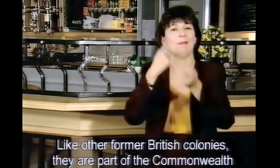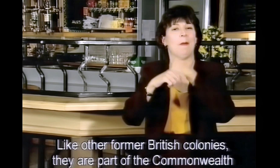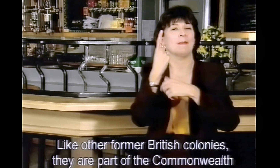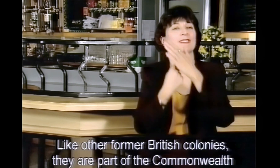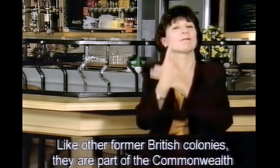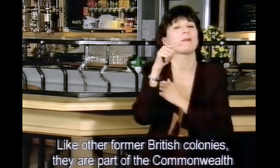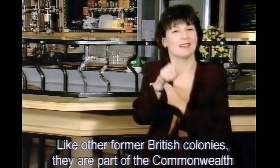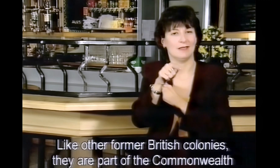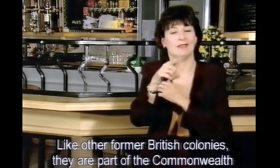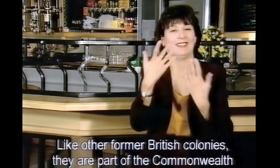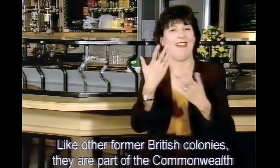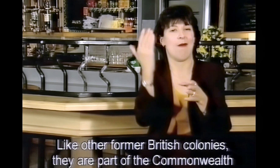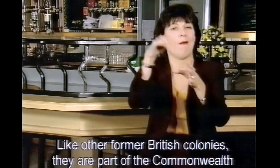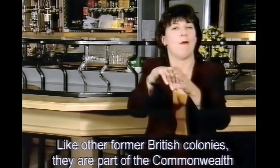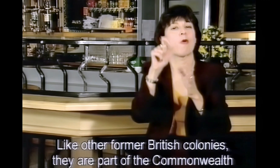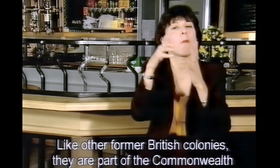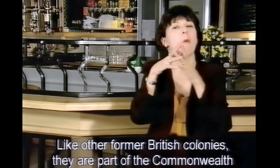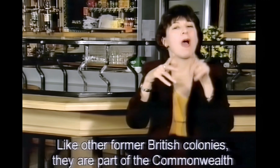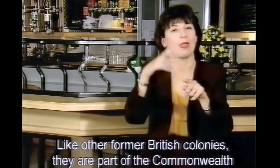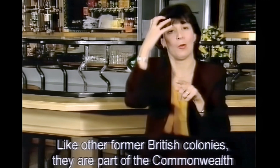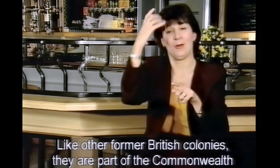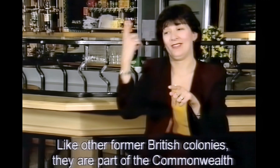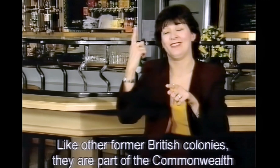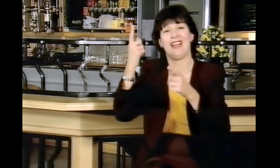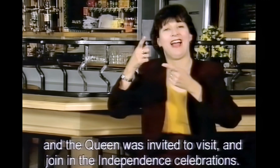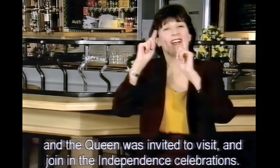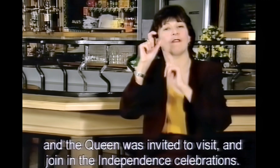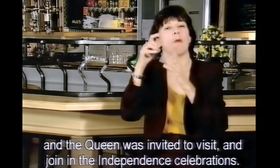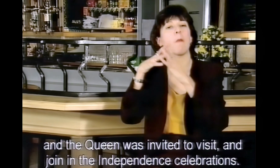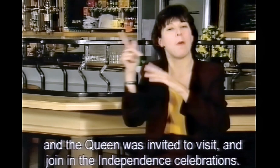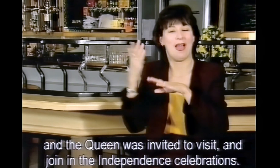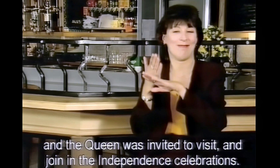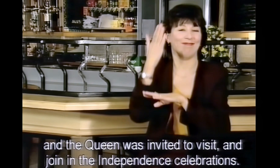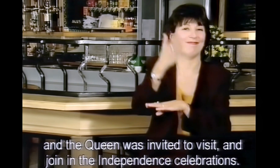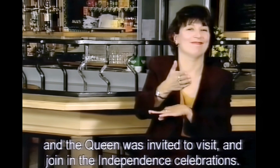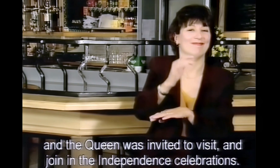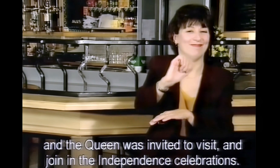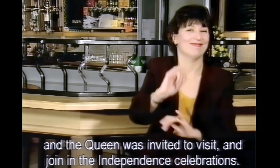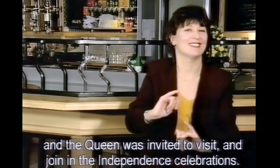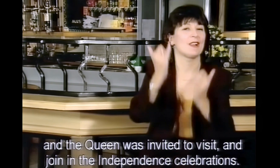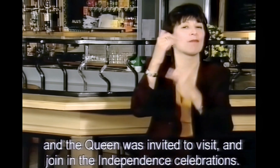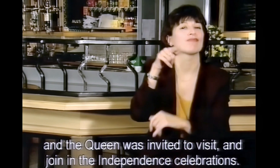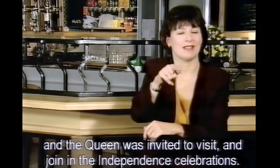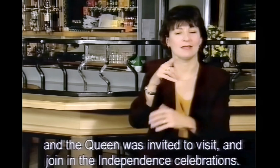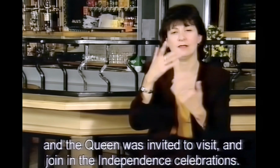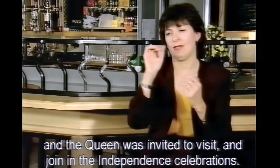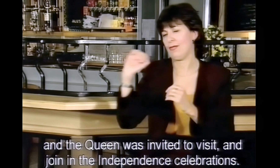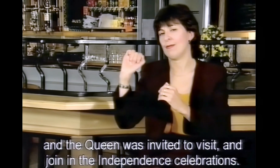are part of the Commonwealth, and the Queen, as head of the Commonwealth, was invited to visit and join in the independence